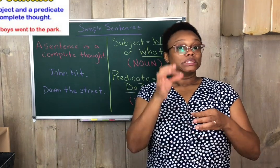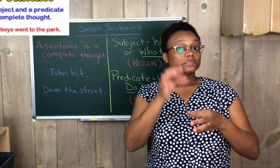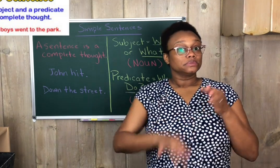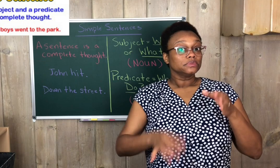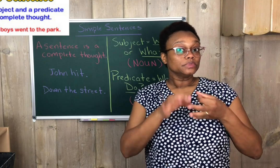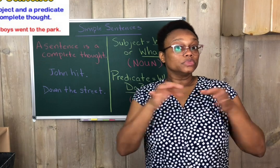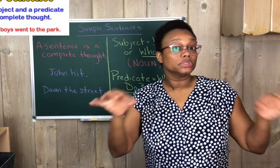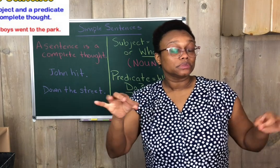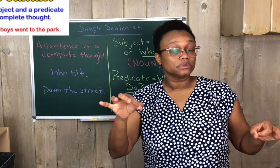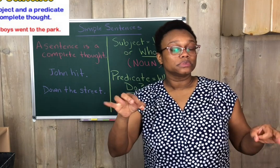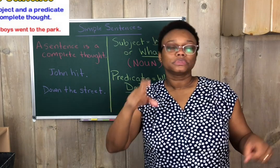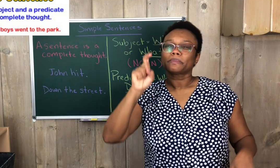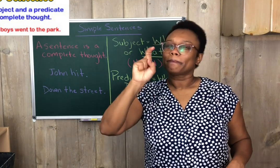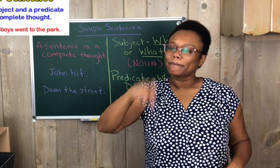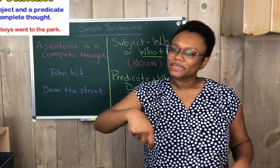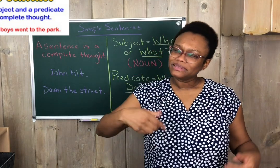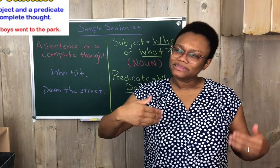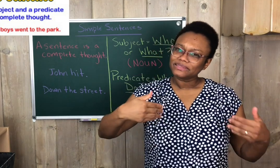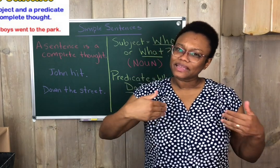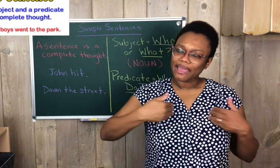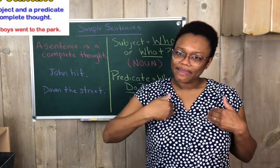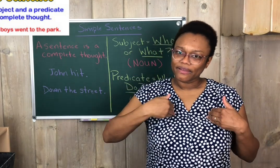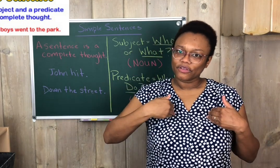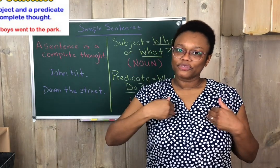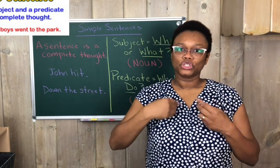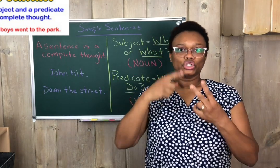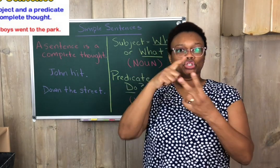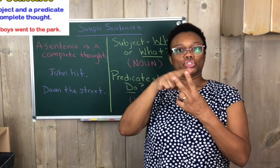must have 2 things.